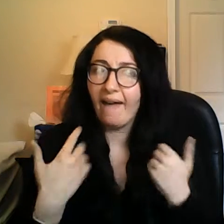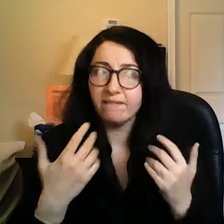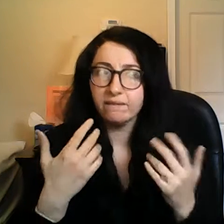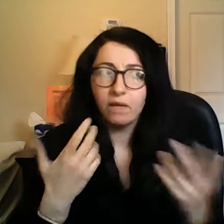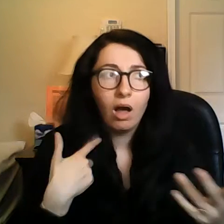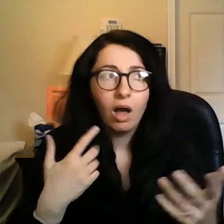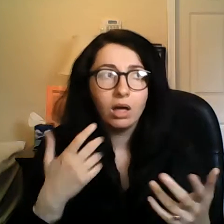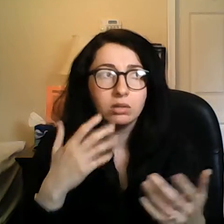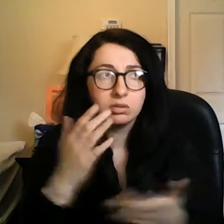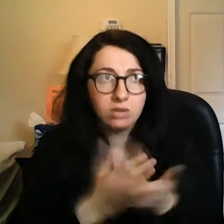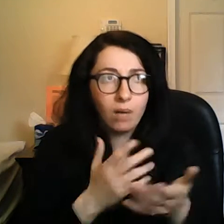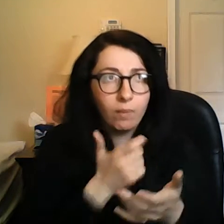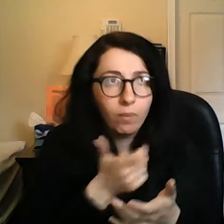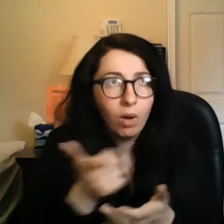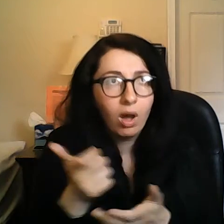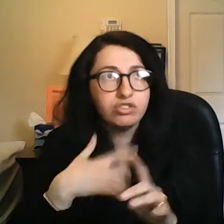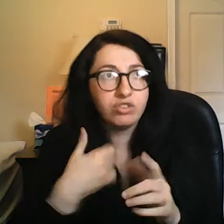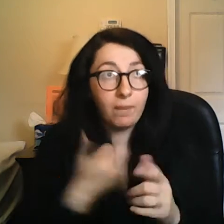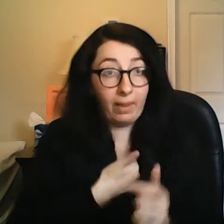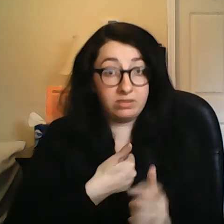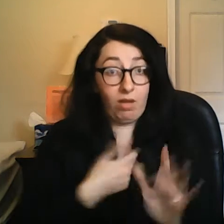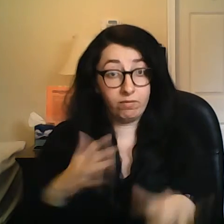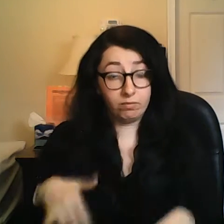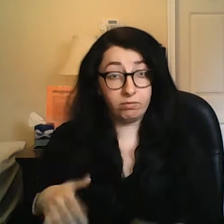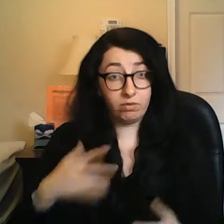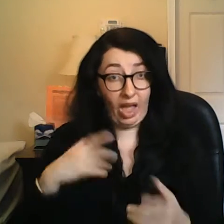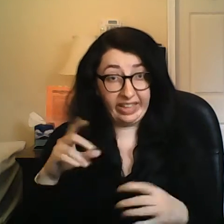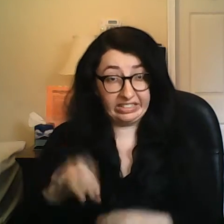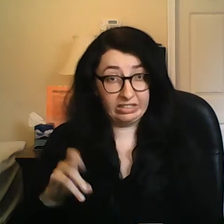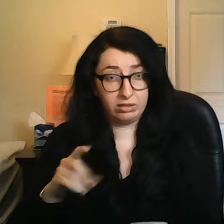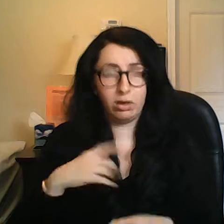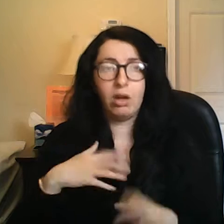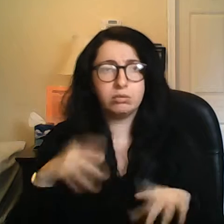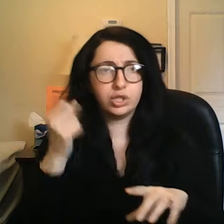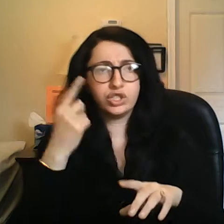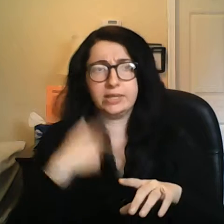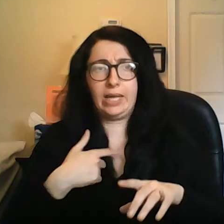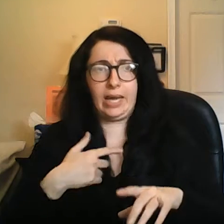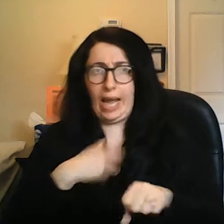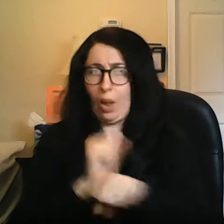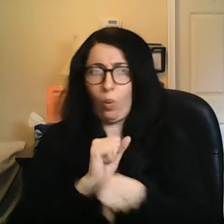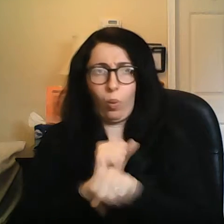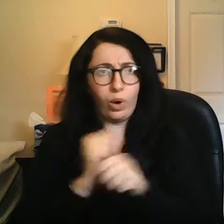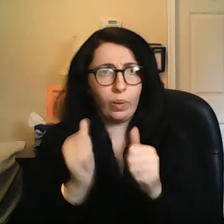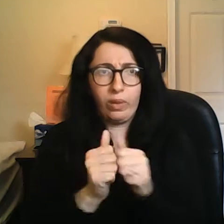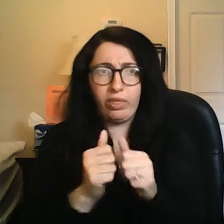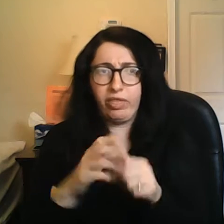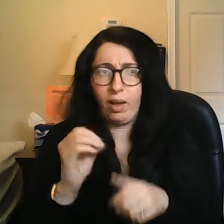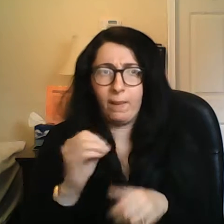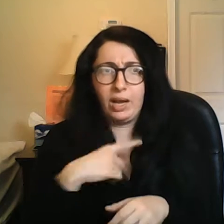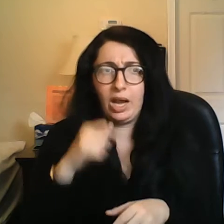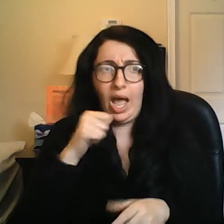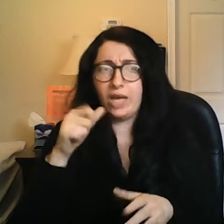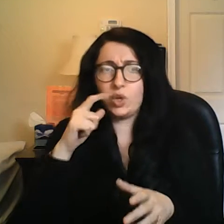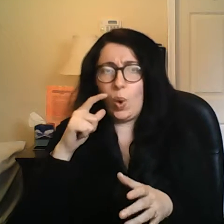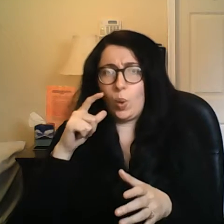never collaborate or work with a company that I don't believe in, and Skillshare is something that I truly do believe in and have used